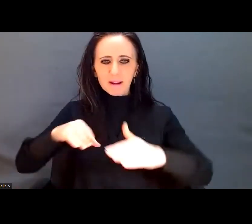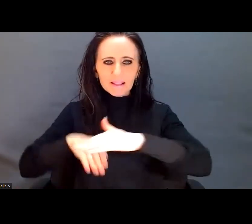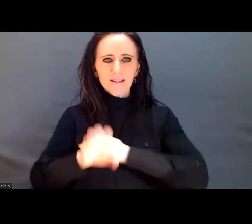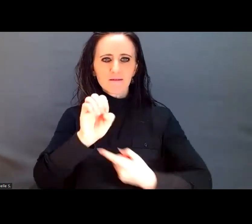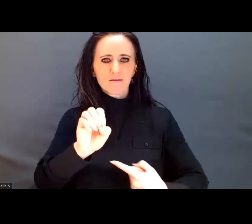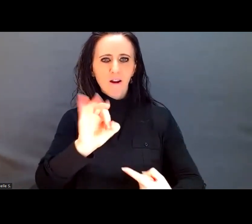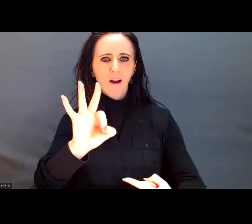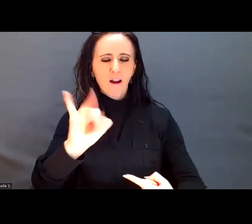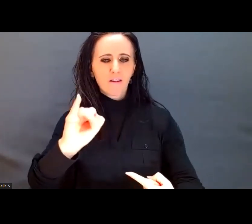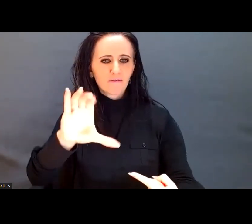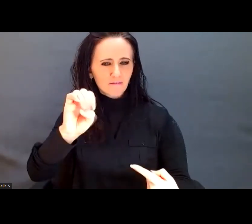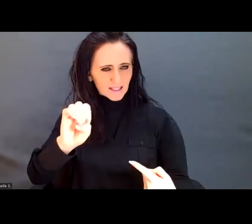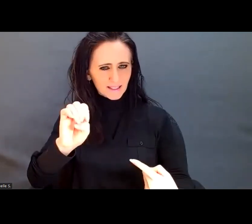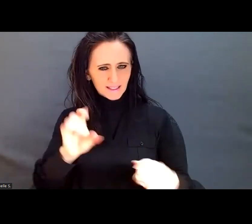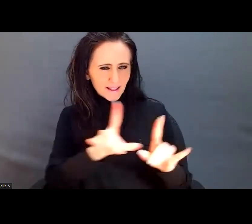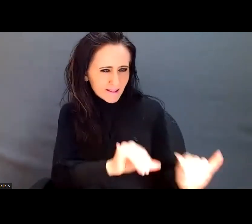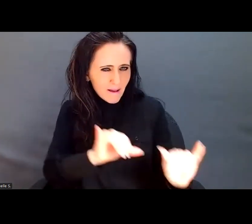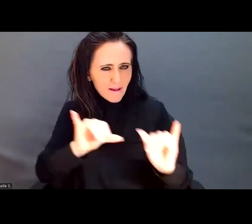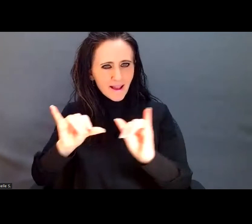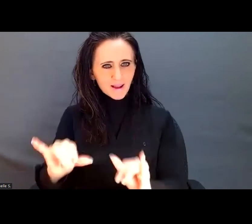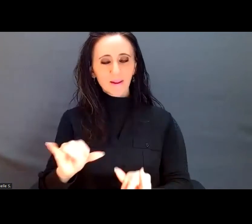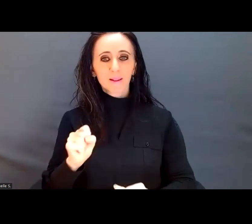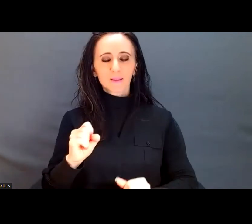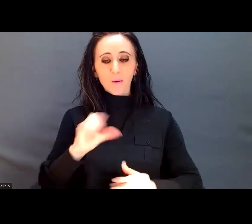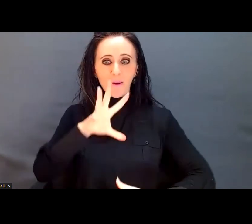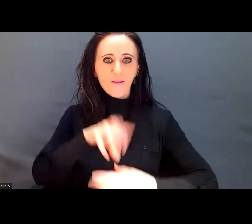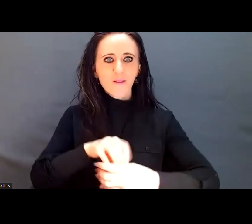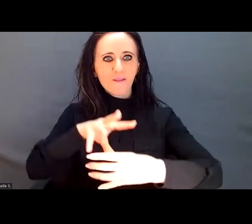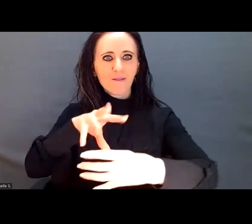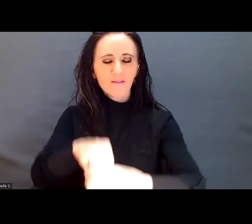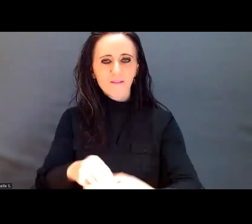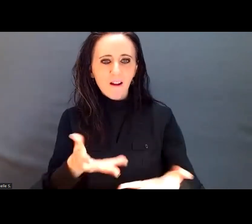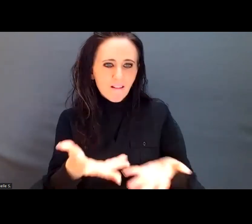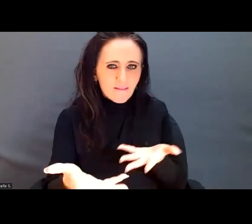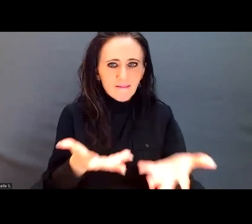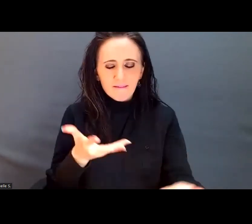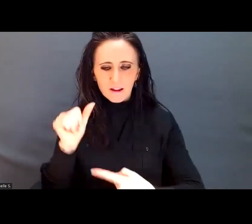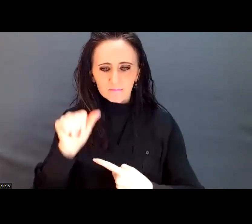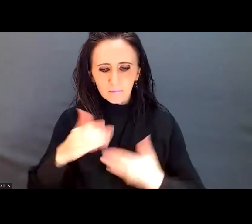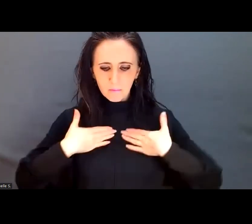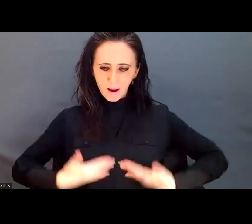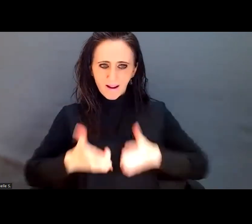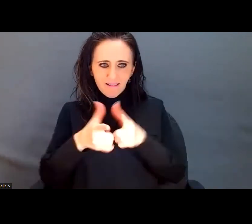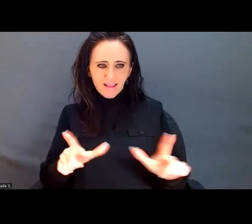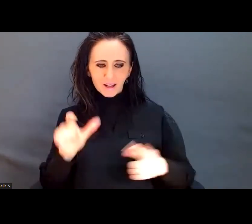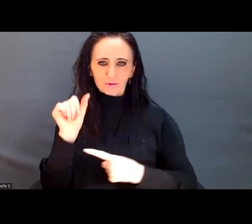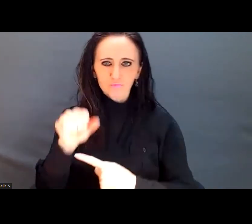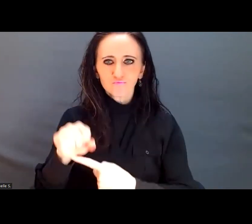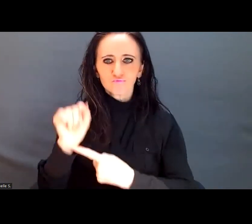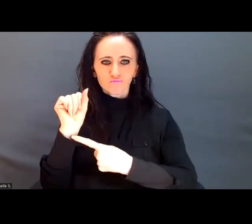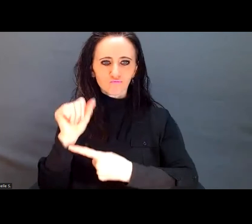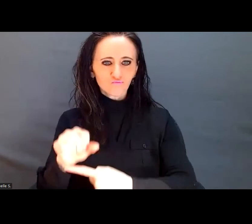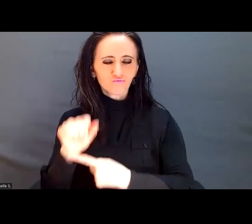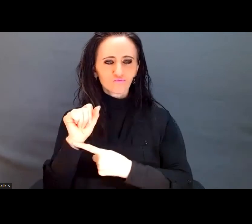smiling, and energy is a way to do that instead of a flat screen. Making sense? You'll also note there's